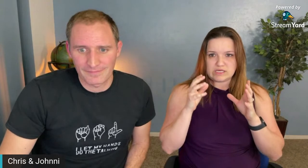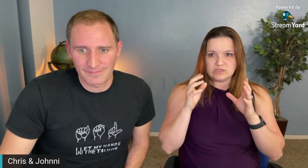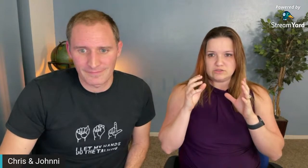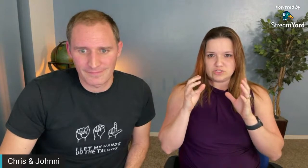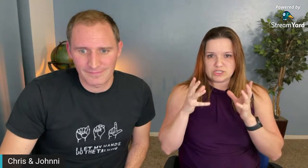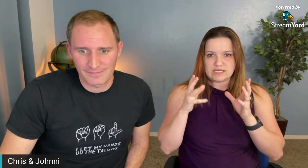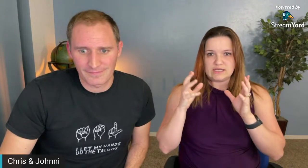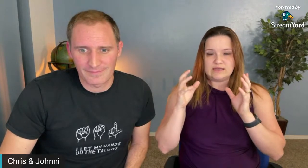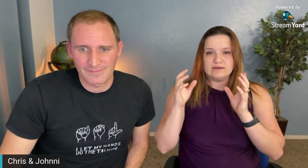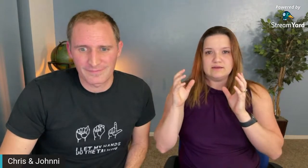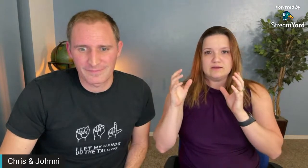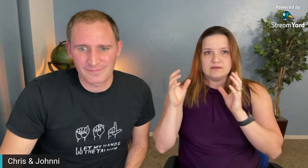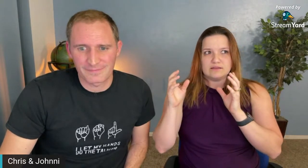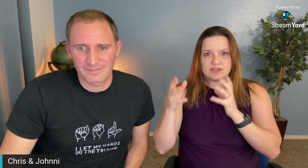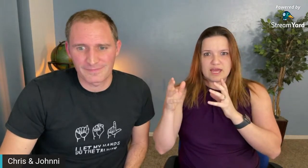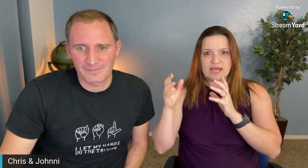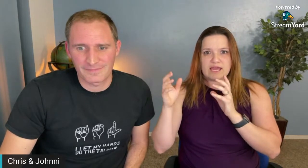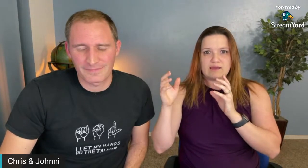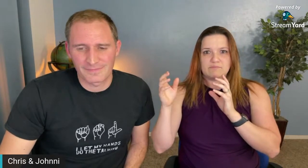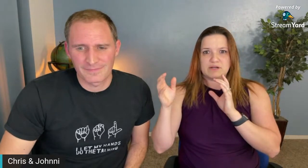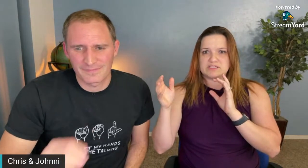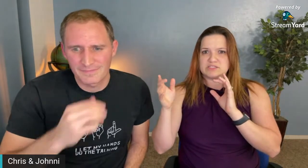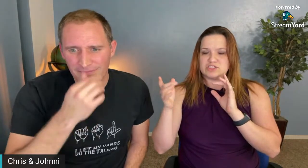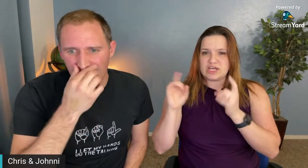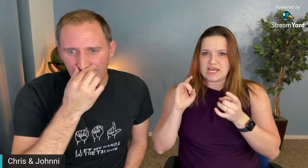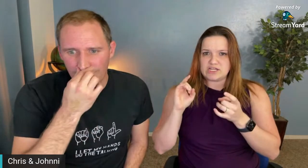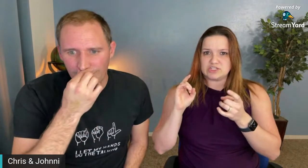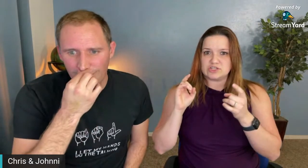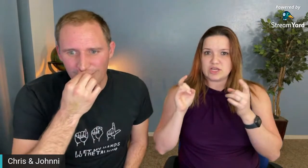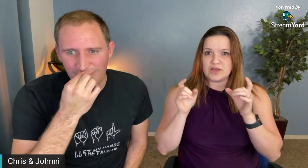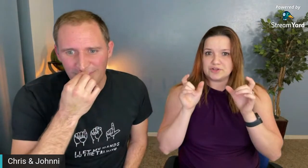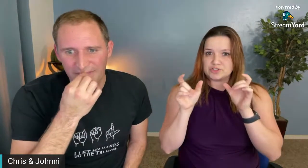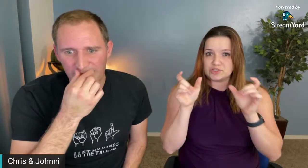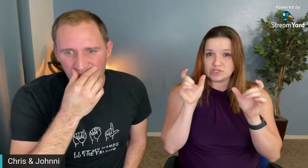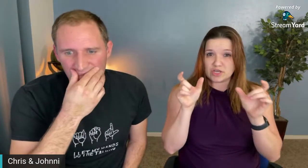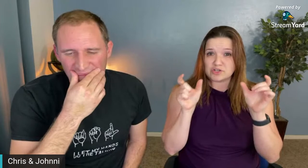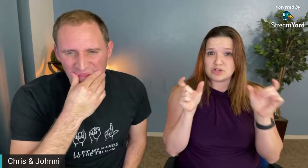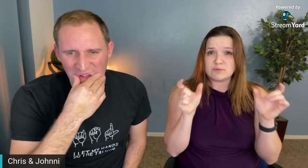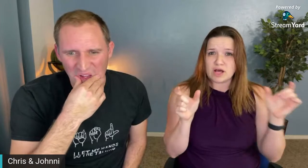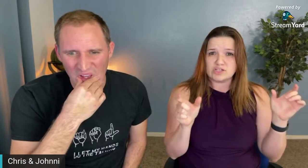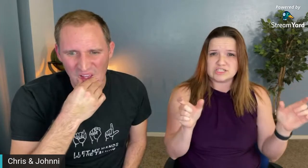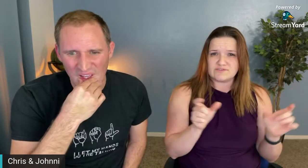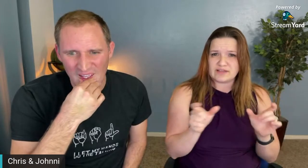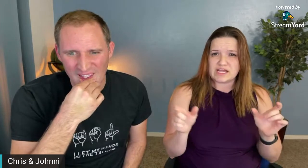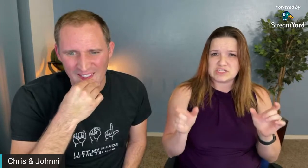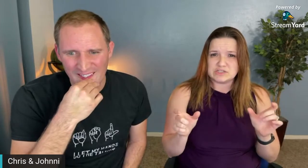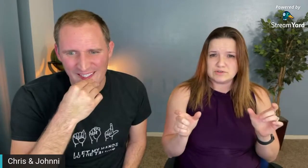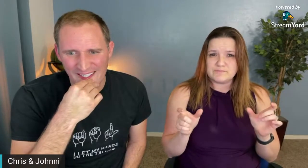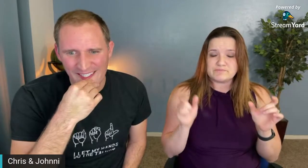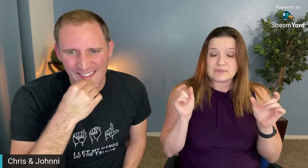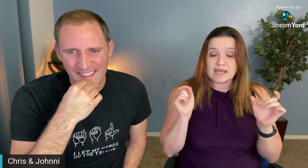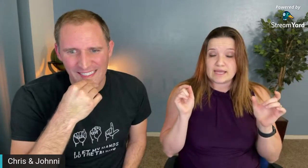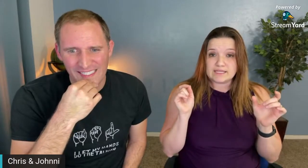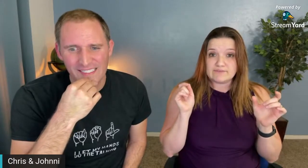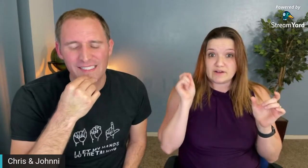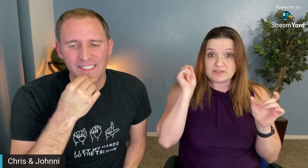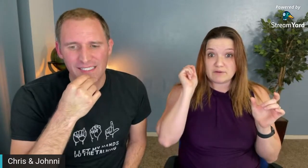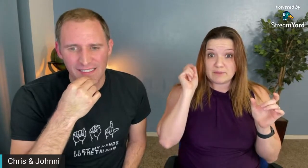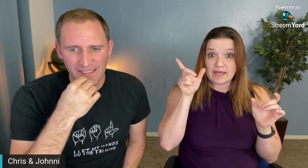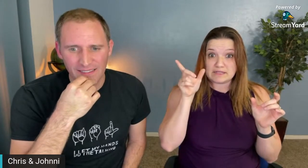he, she, they, but it's changed. There's other terminologies for that too. Can't think of it off the top of my head because I